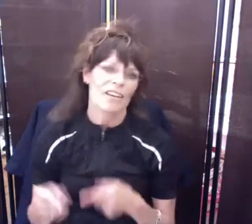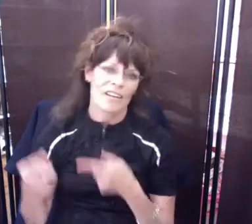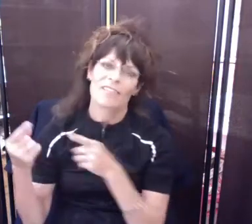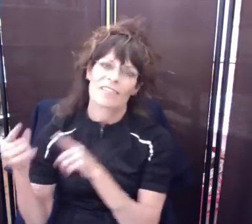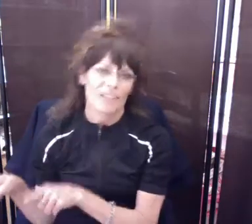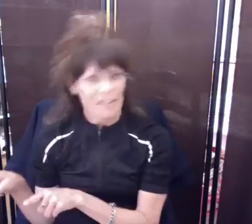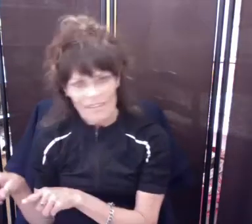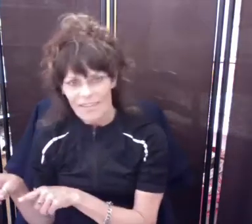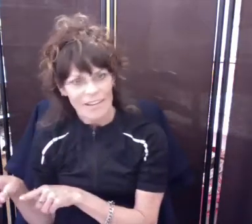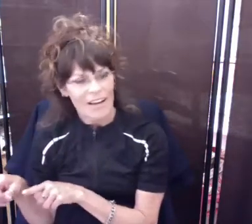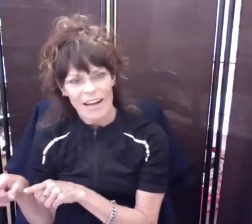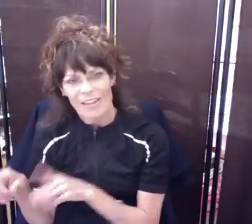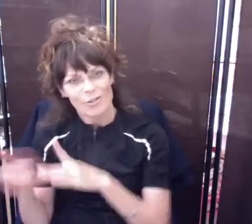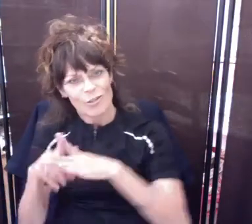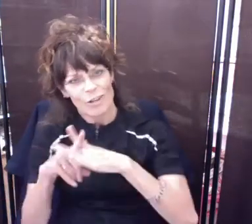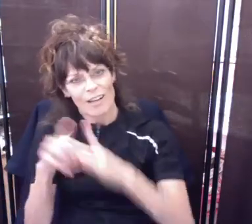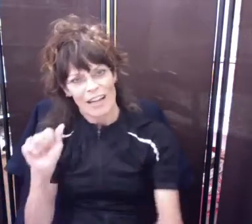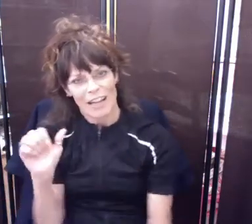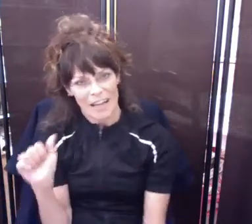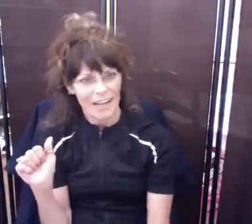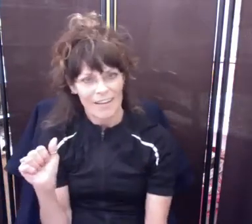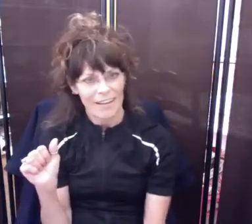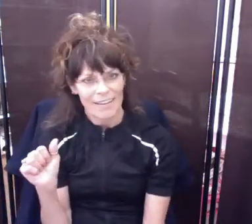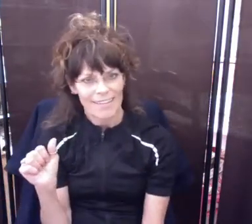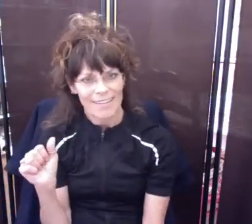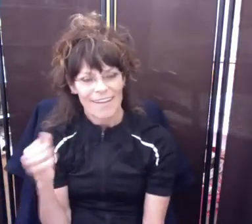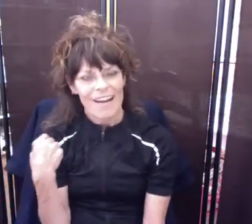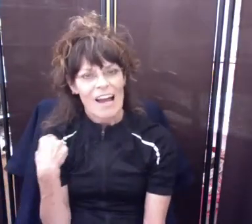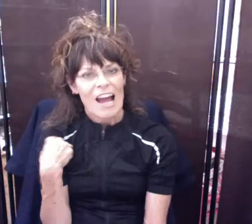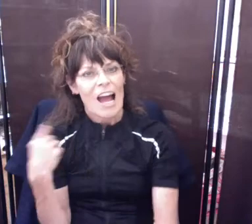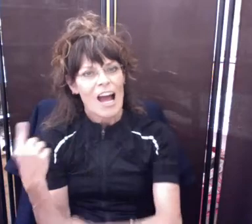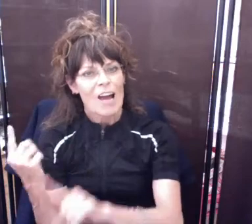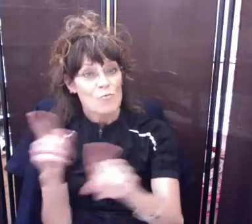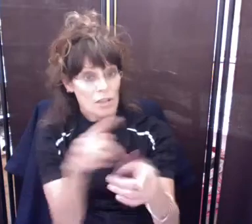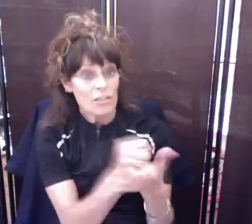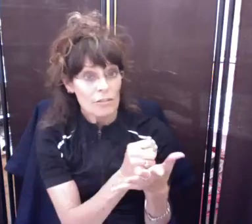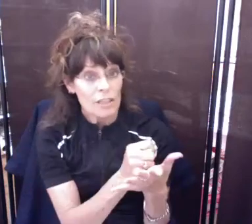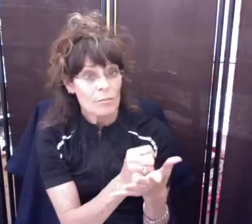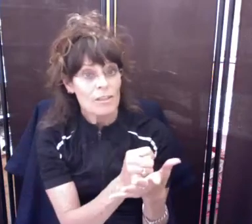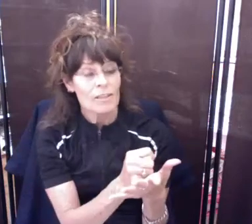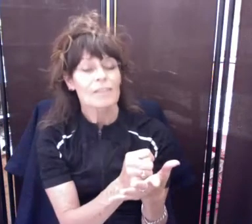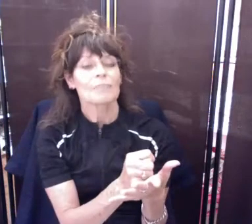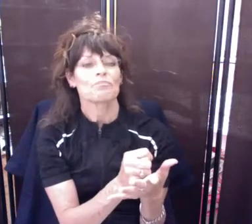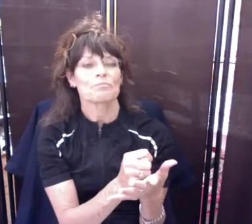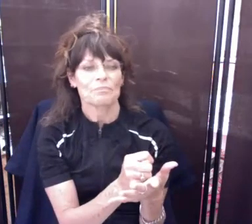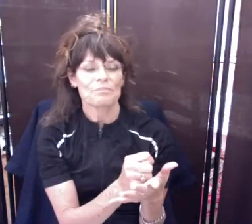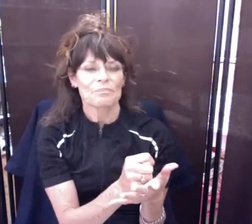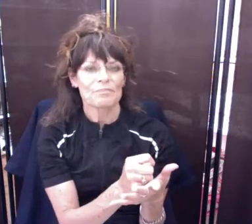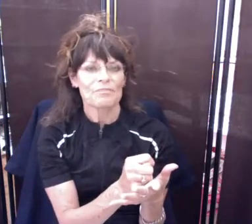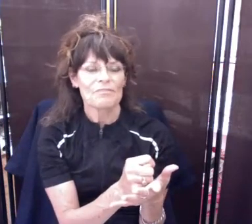in Alcoholics Anonymous. It happened because I went to treatment. I went to IOP